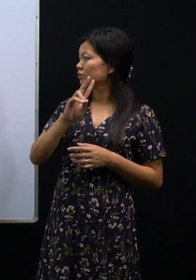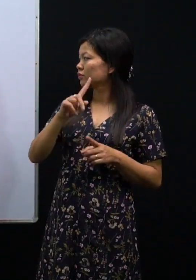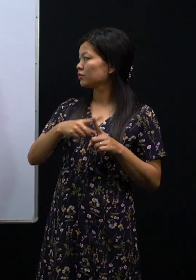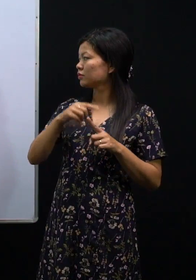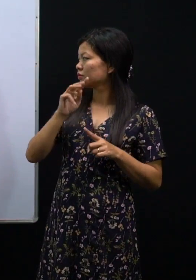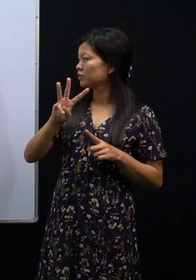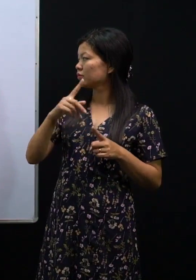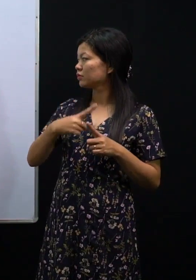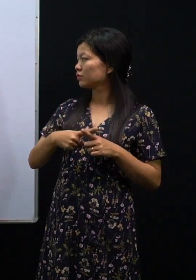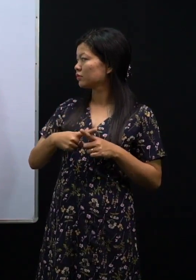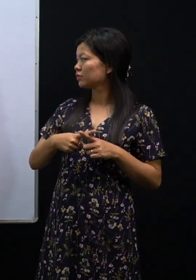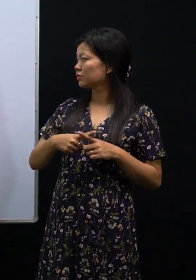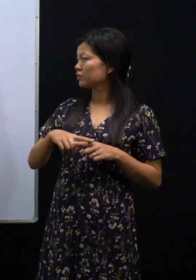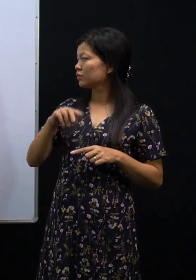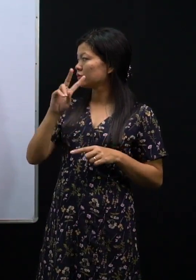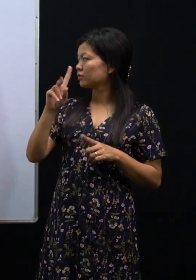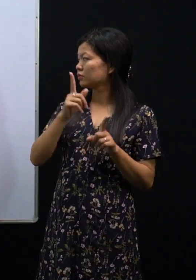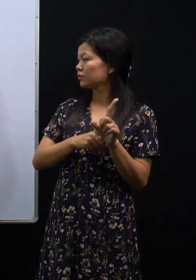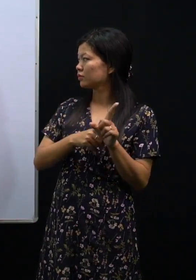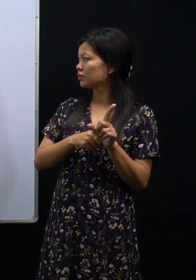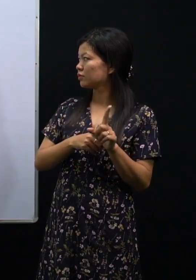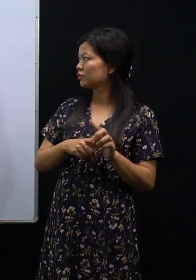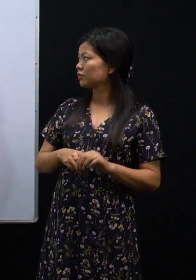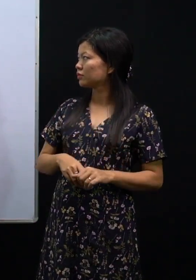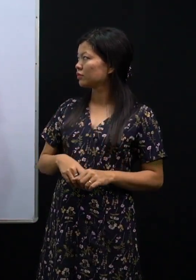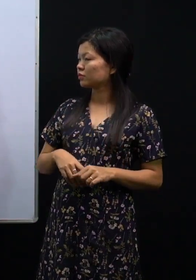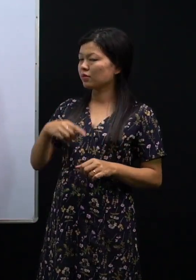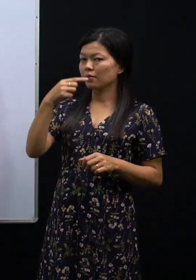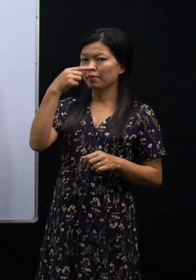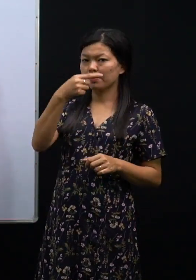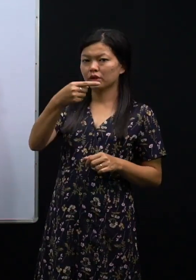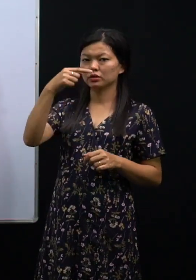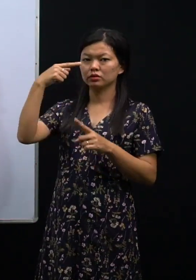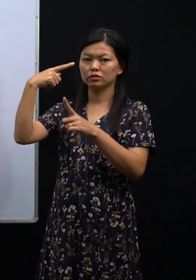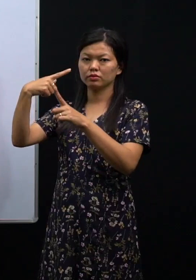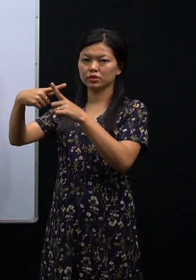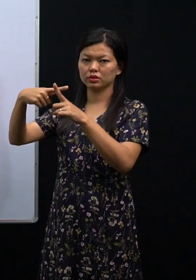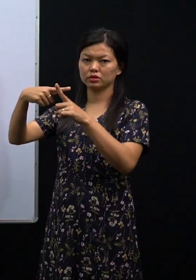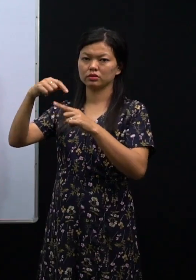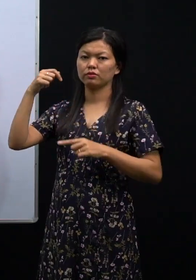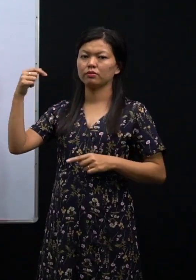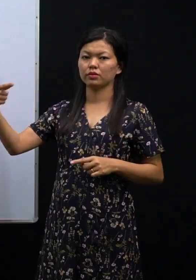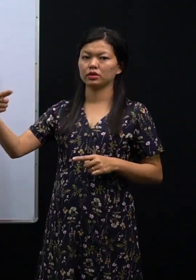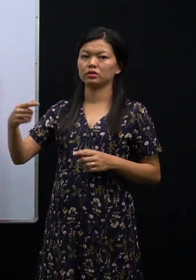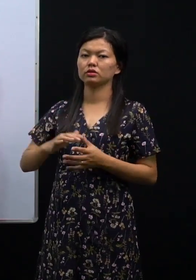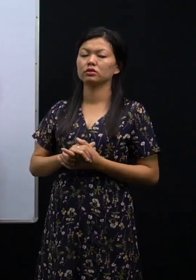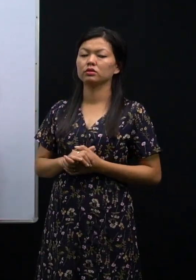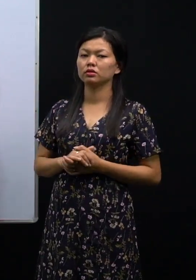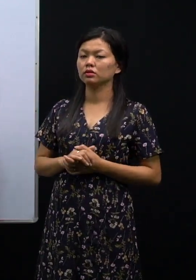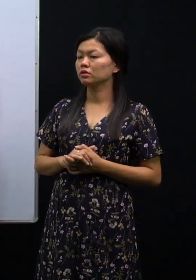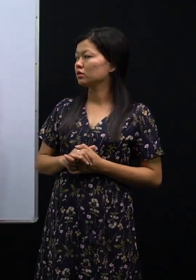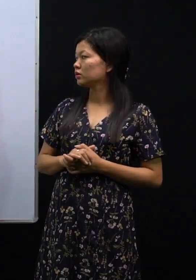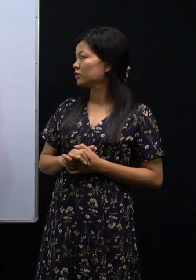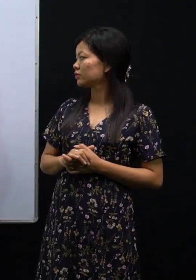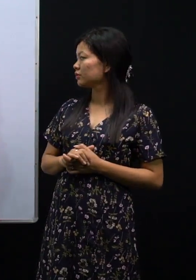into 3x into 2y. Again, minus into plus. We are doing the product term, no? Minus into